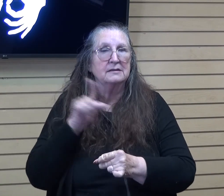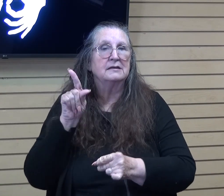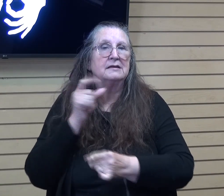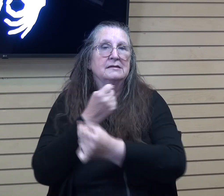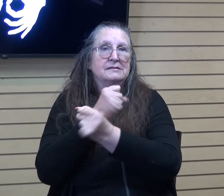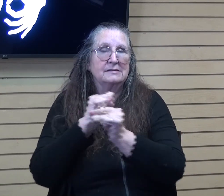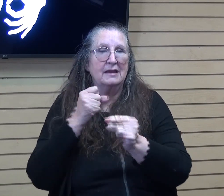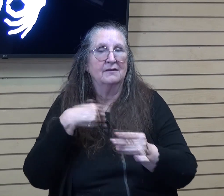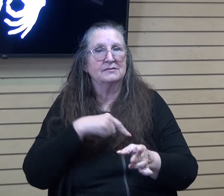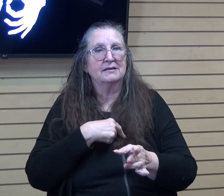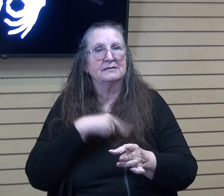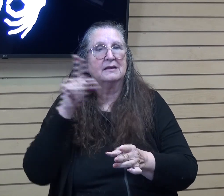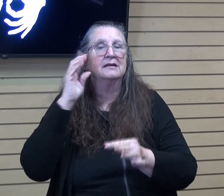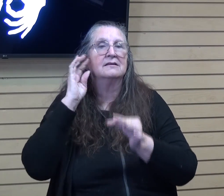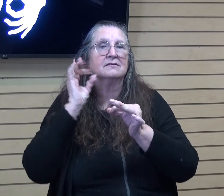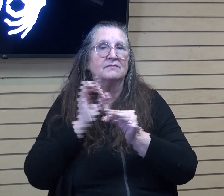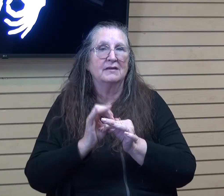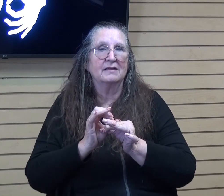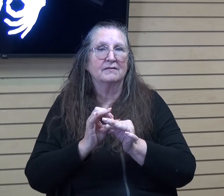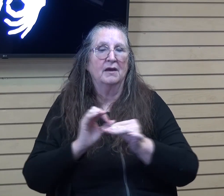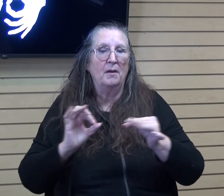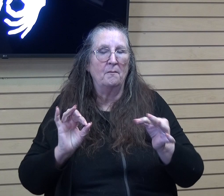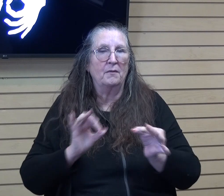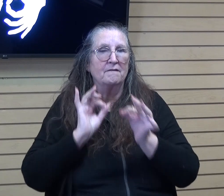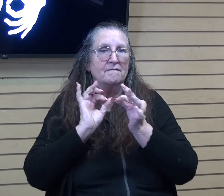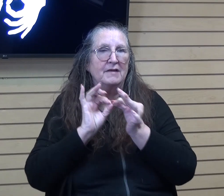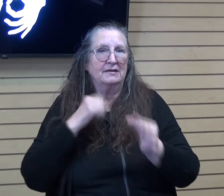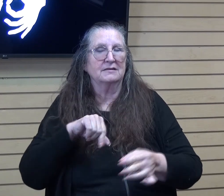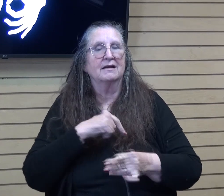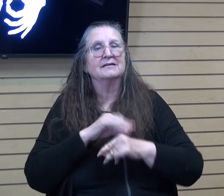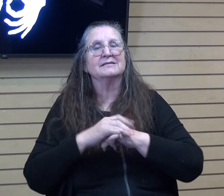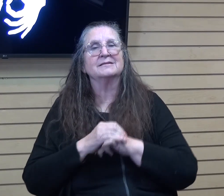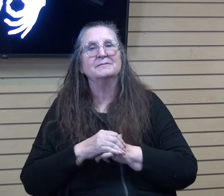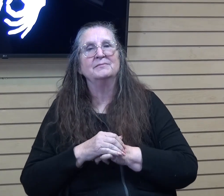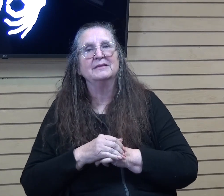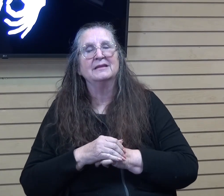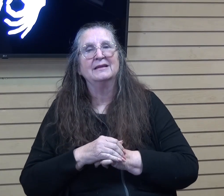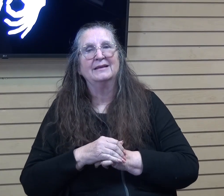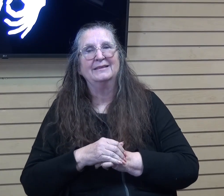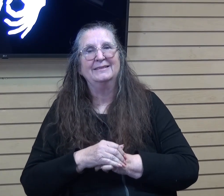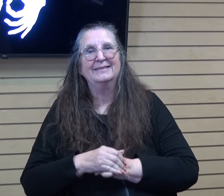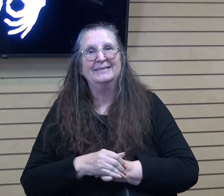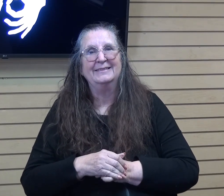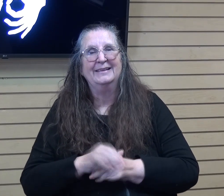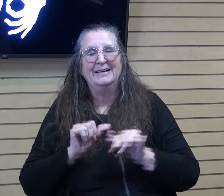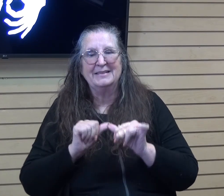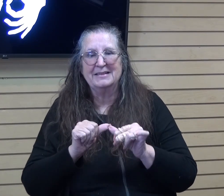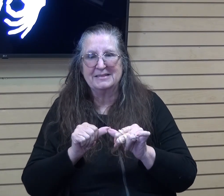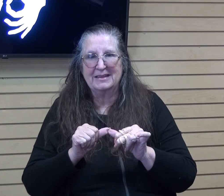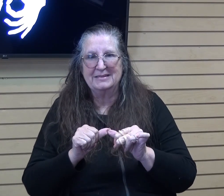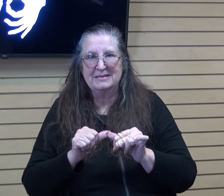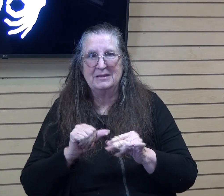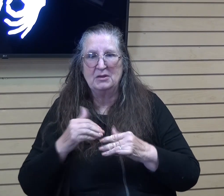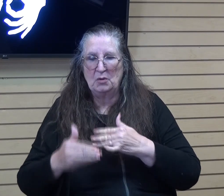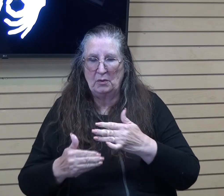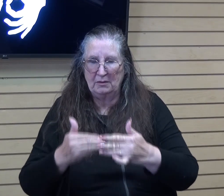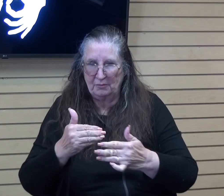and he's faithful to perfect us. And that's a continual work, you know, that's a continual, you know,